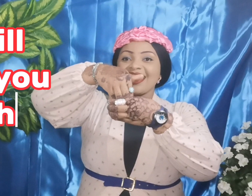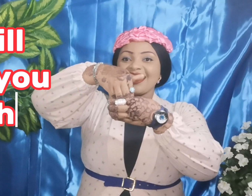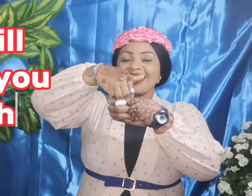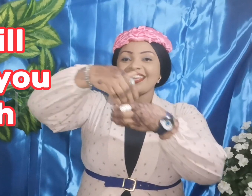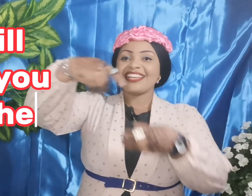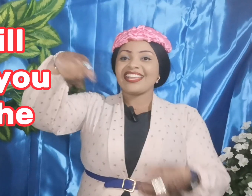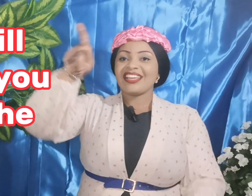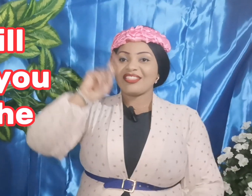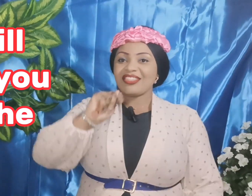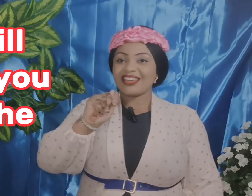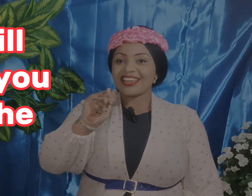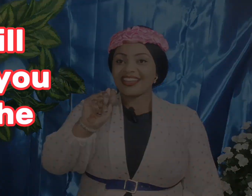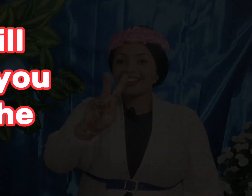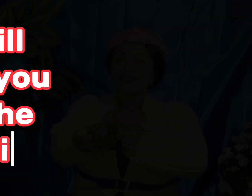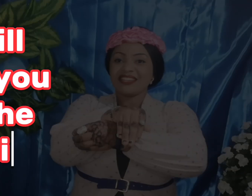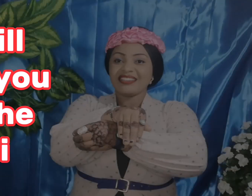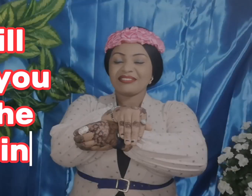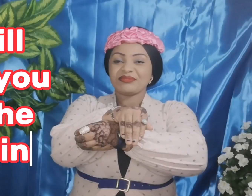in the evening.